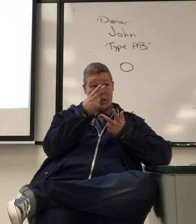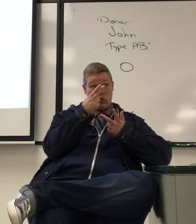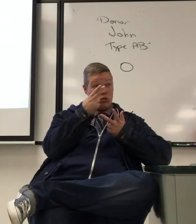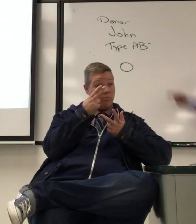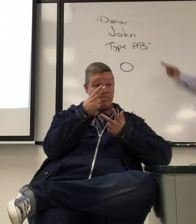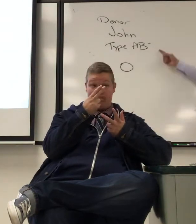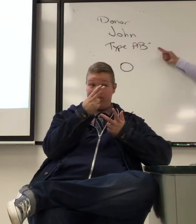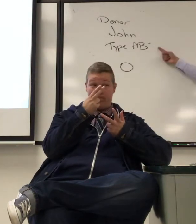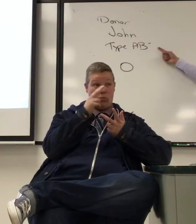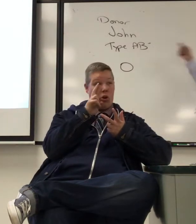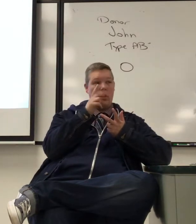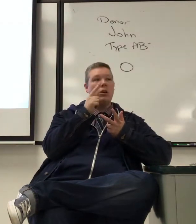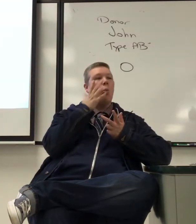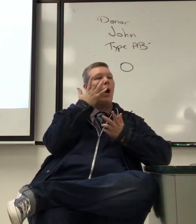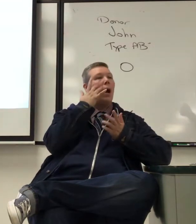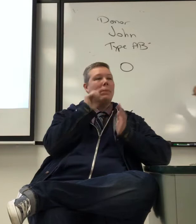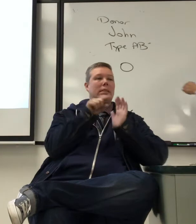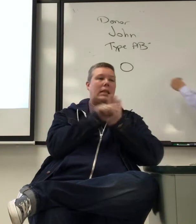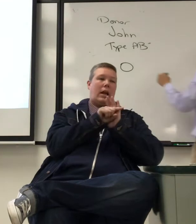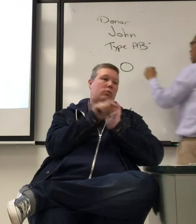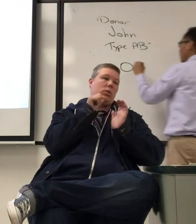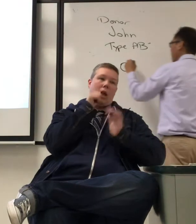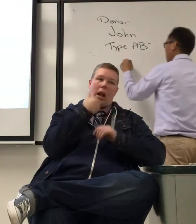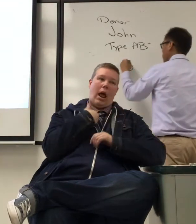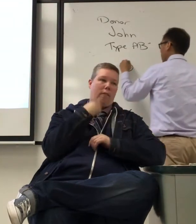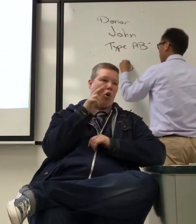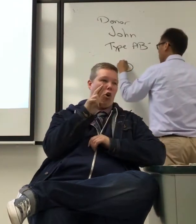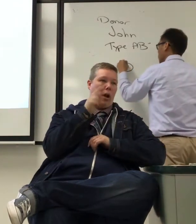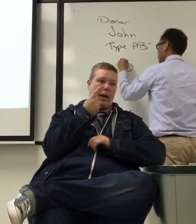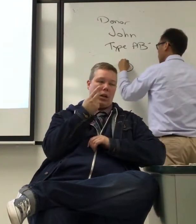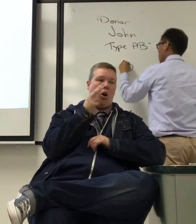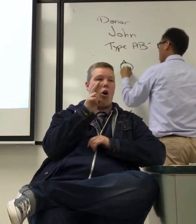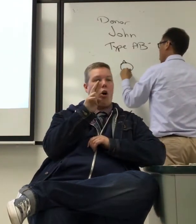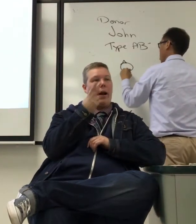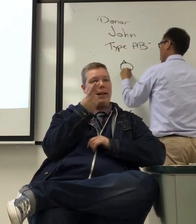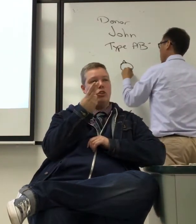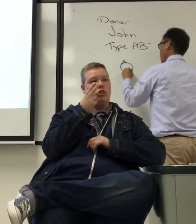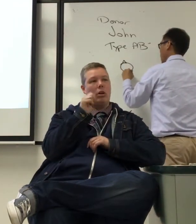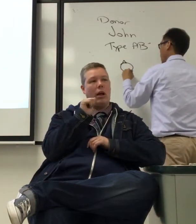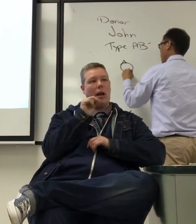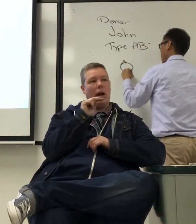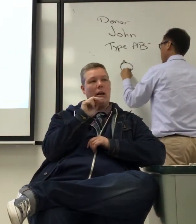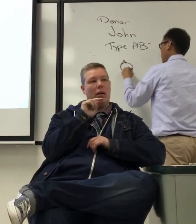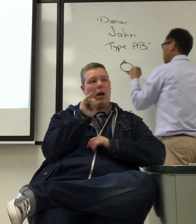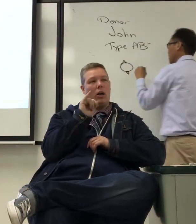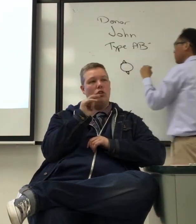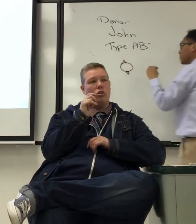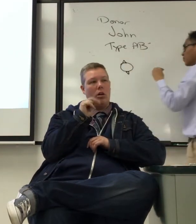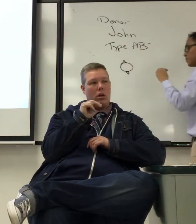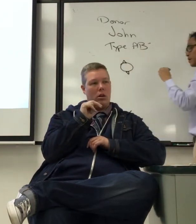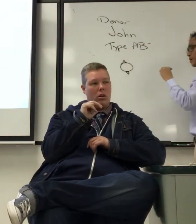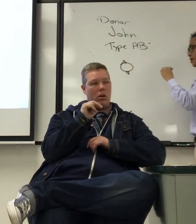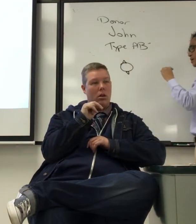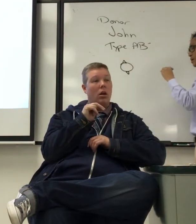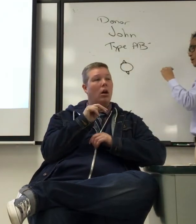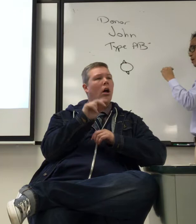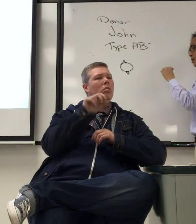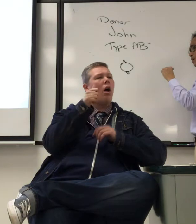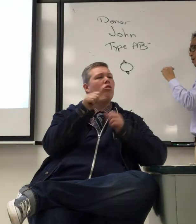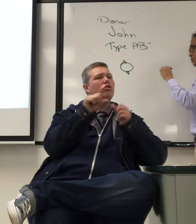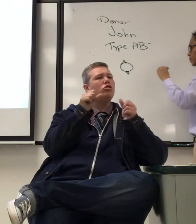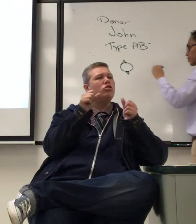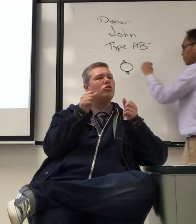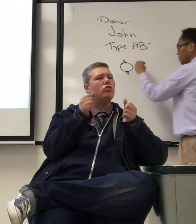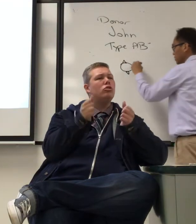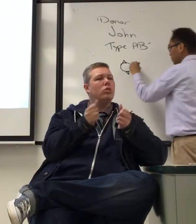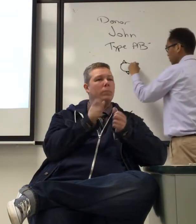No, because he's negative. So I want to draw my triangles. What other shape is for the B?